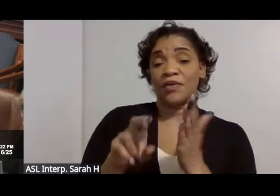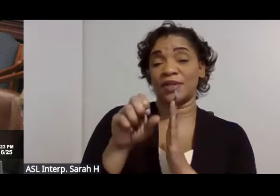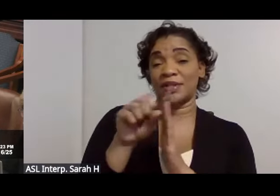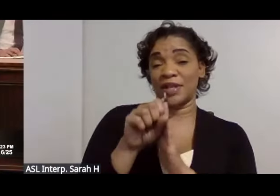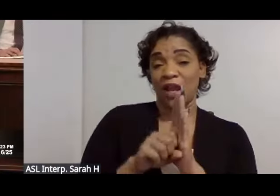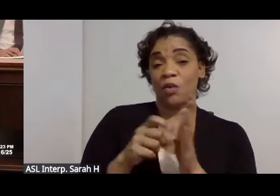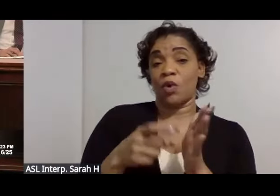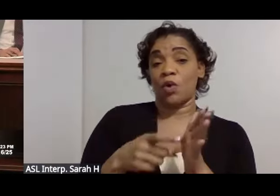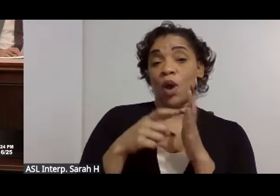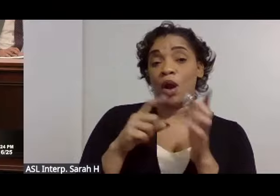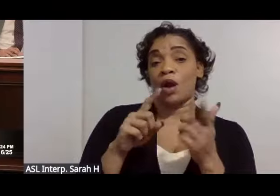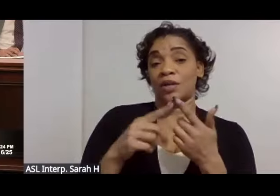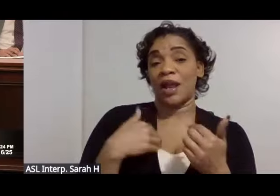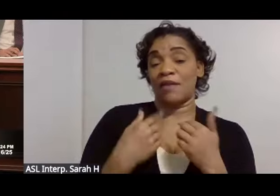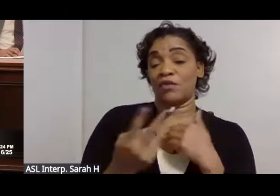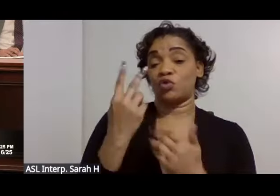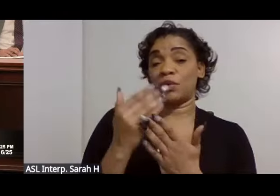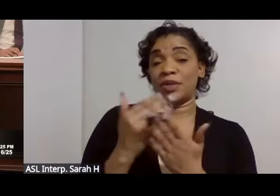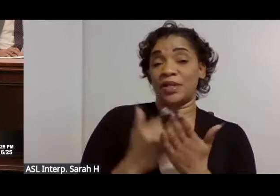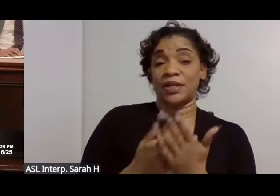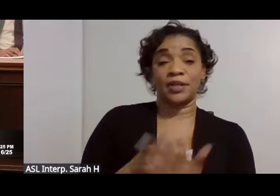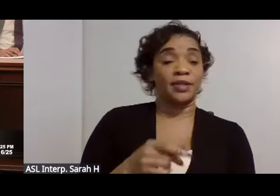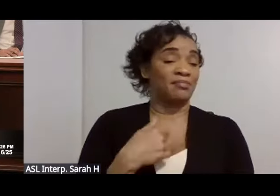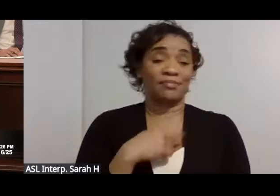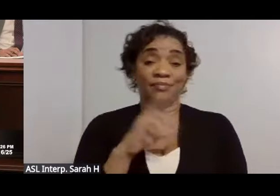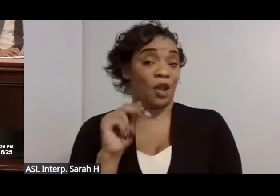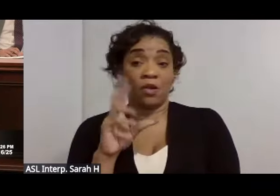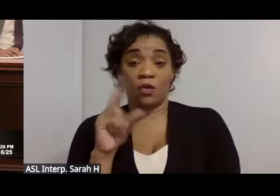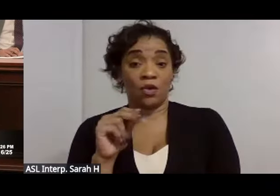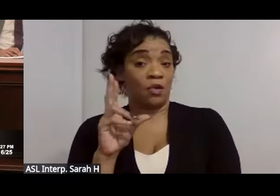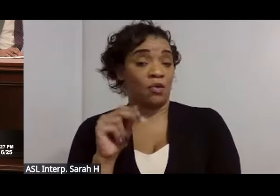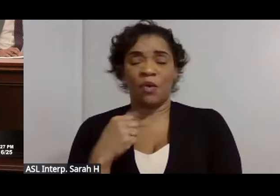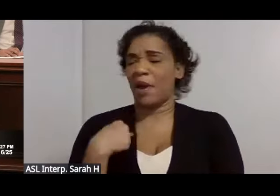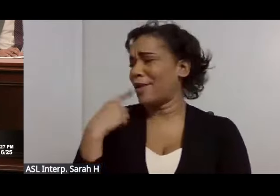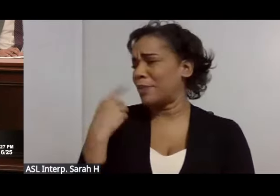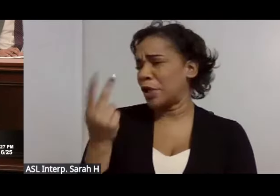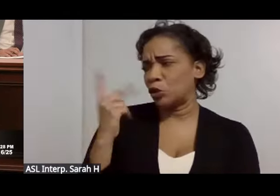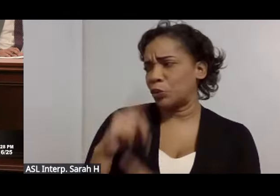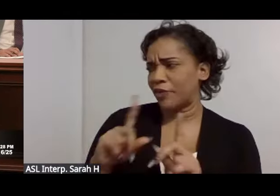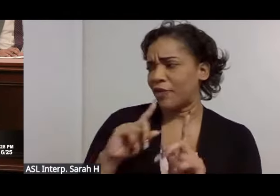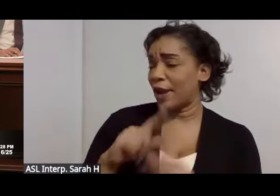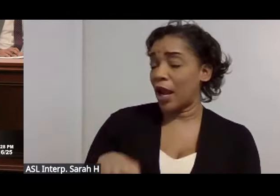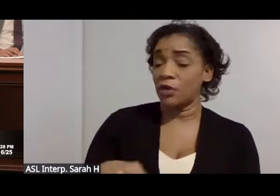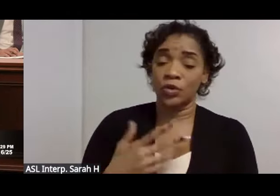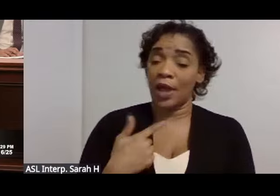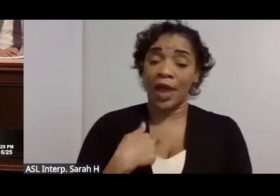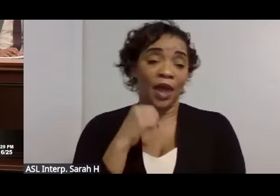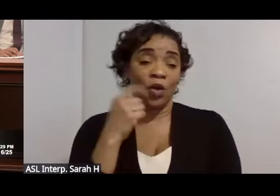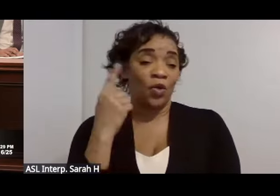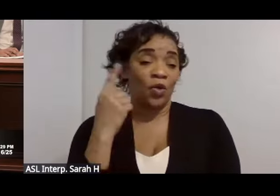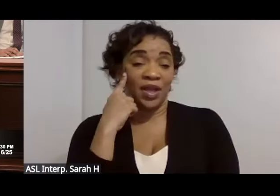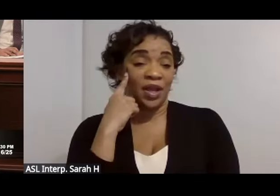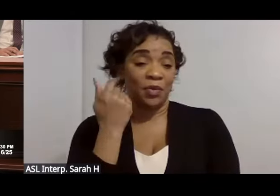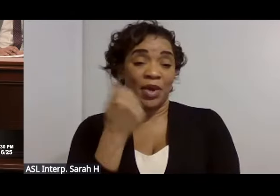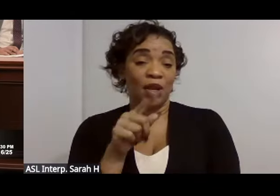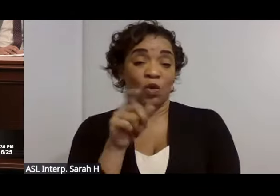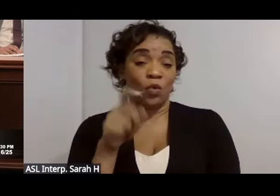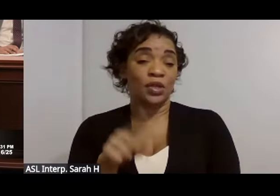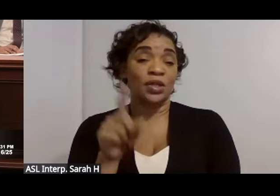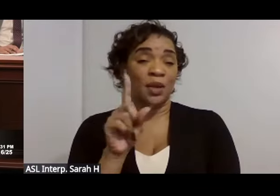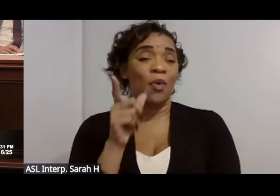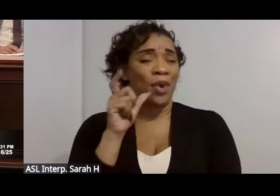hearing two different answers to that, though. No. I'd be curious. I don't think there's any question. Someone would have to go to court to require that. Even